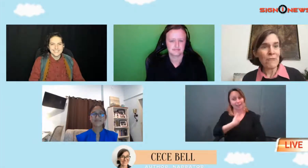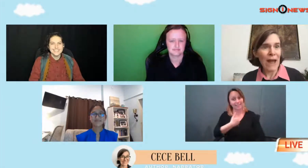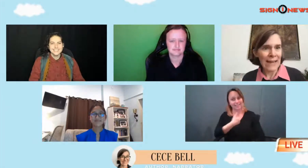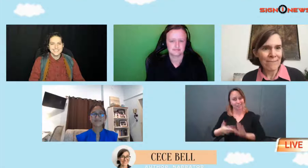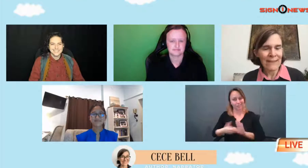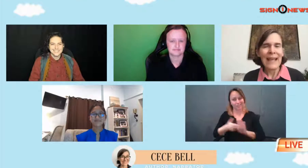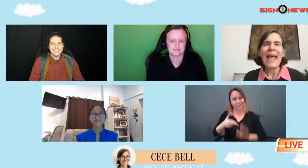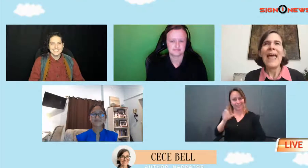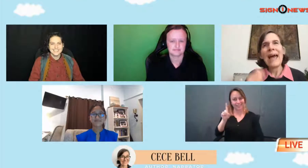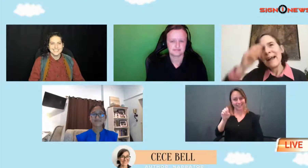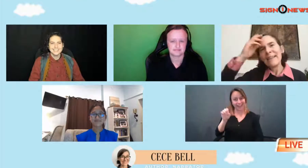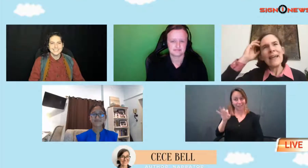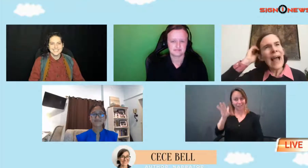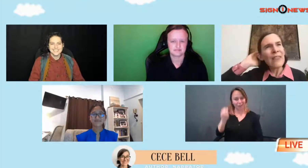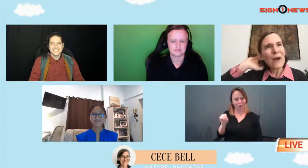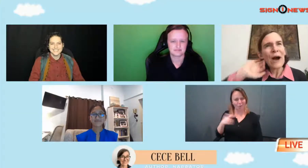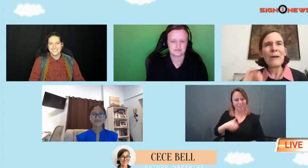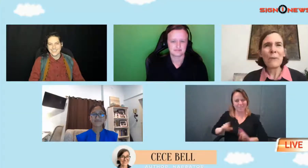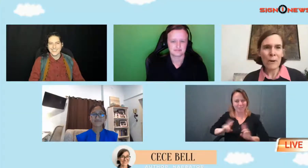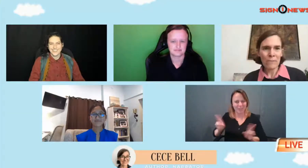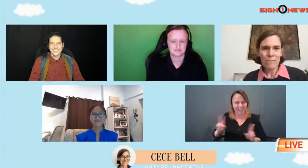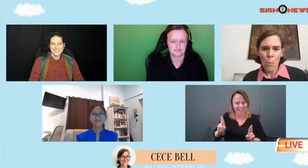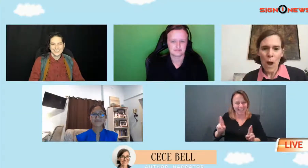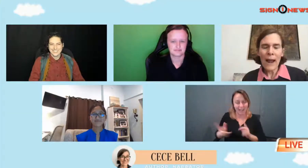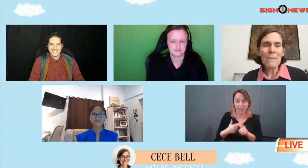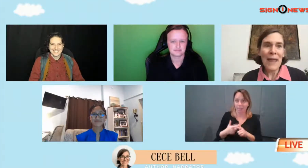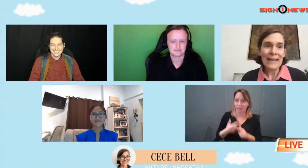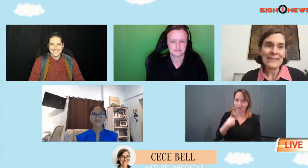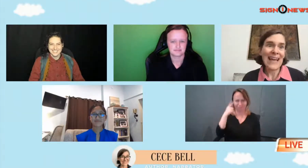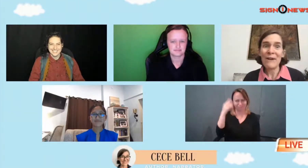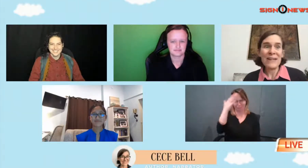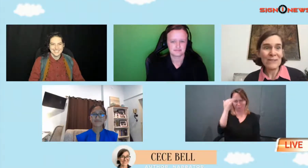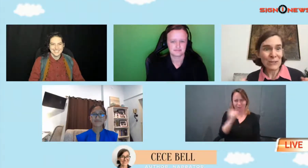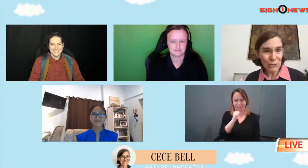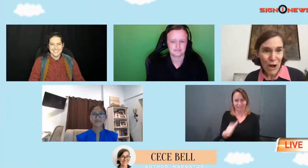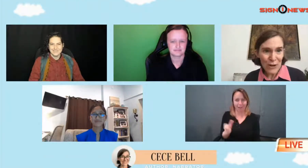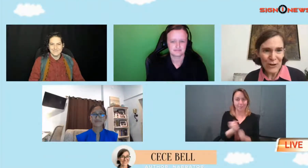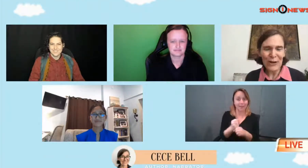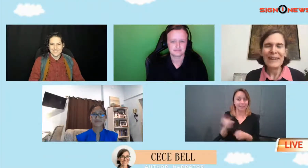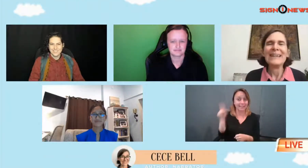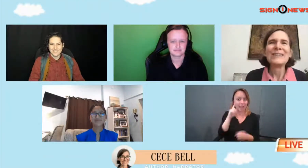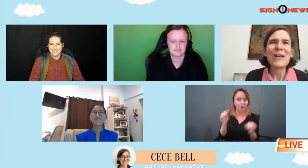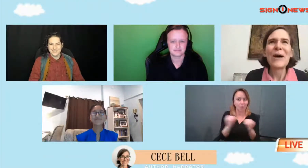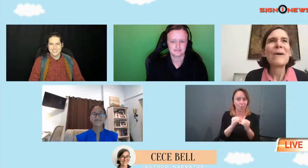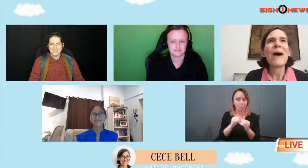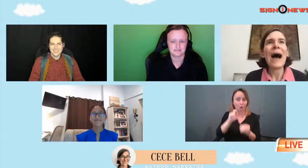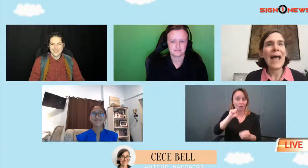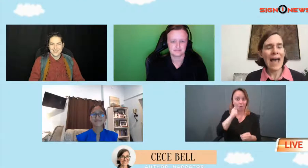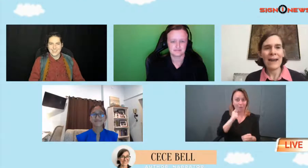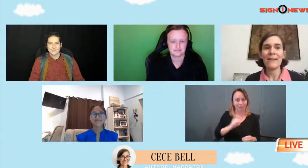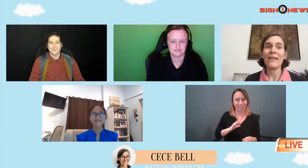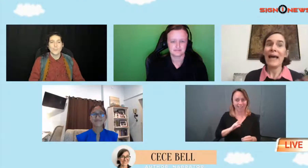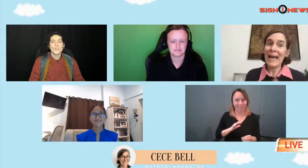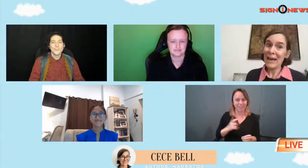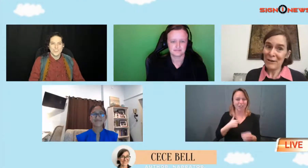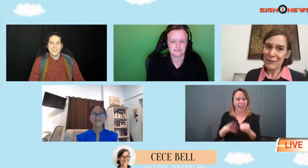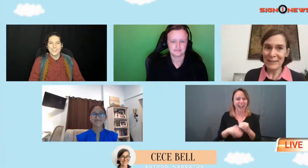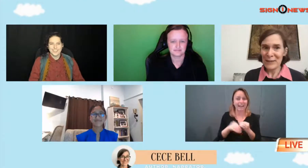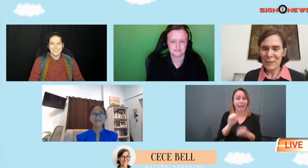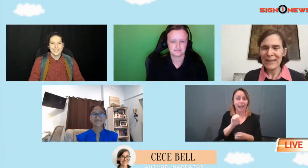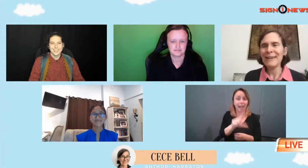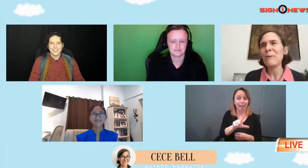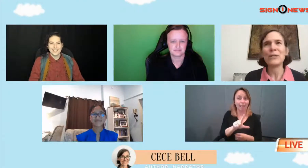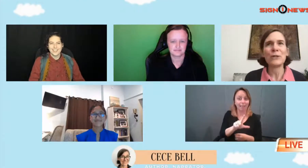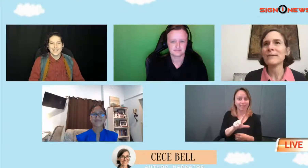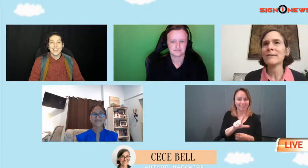I would be ready. And then I thought, well, why not make it sound even stronger? So I added the L